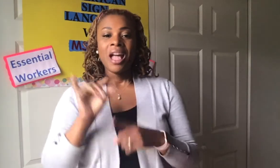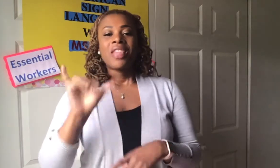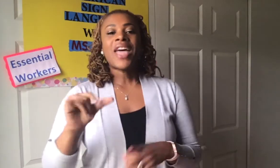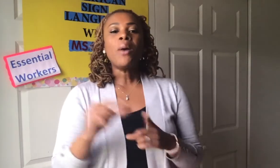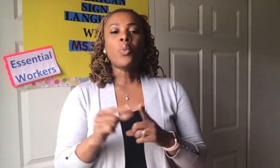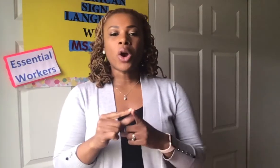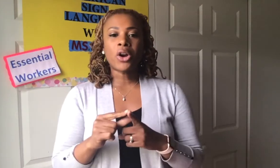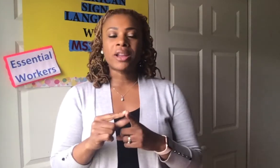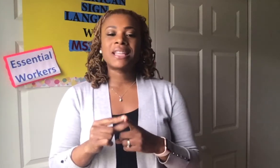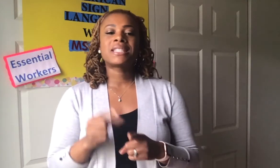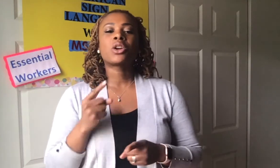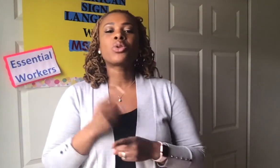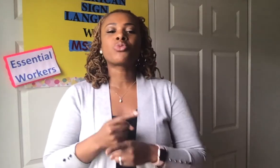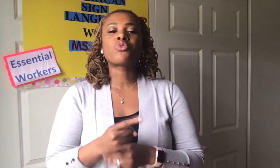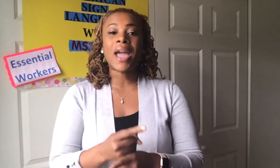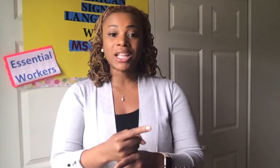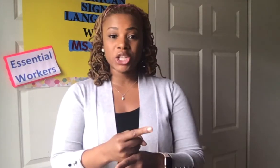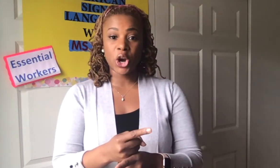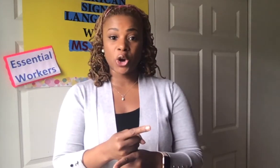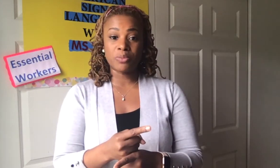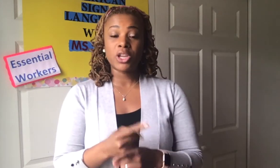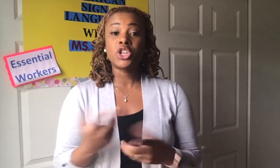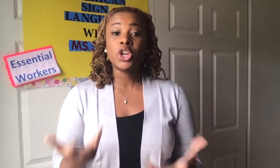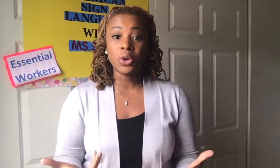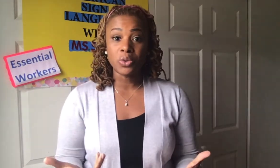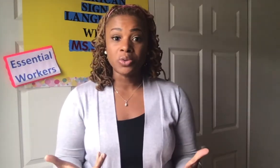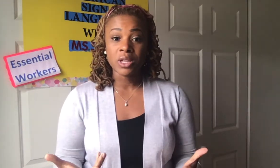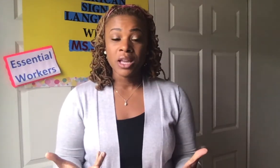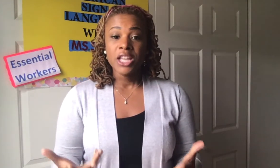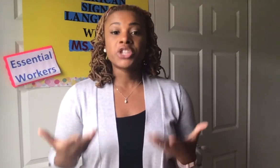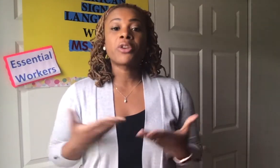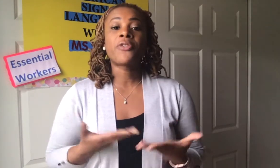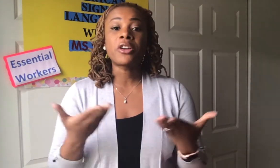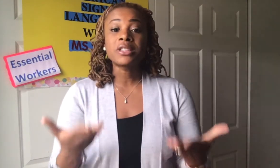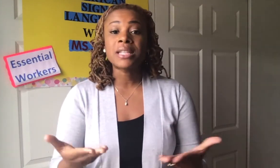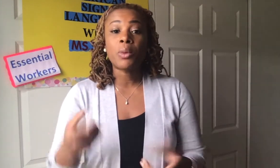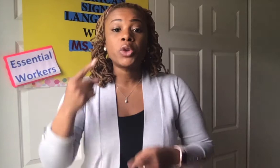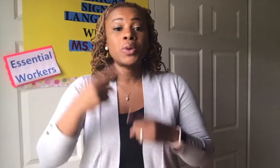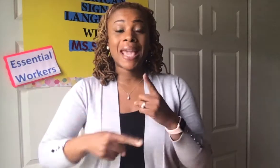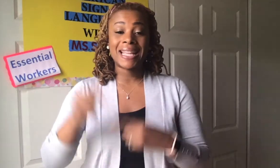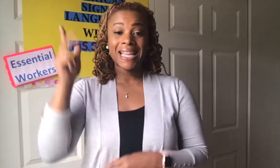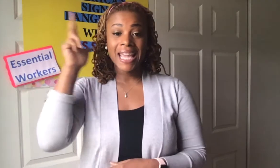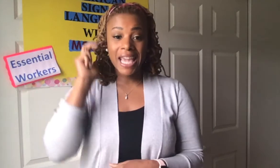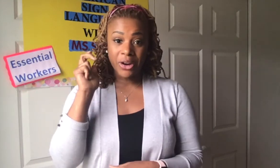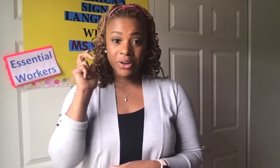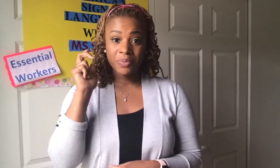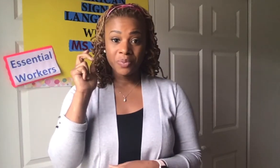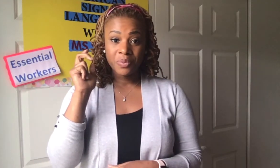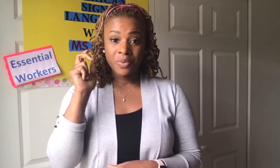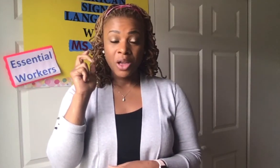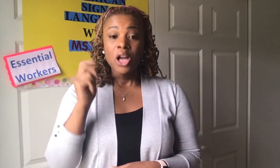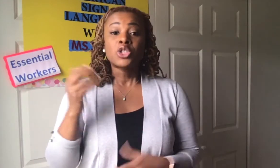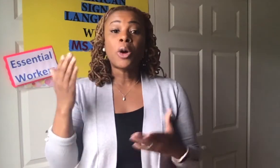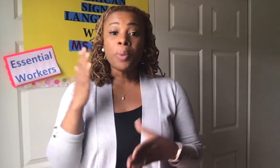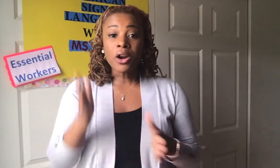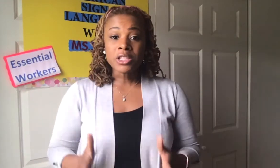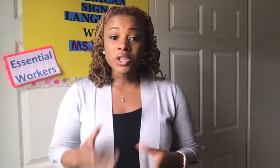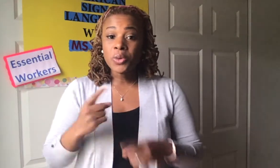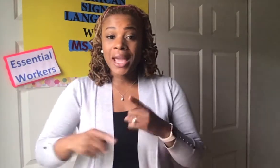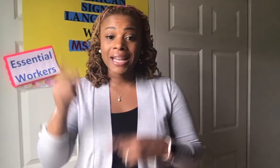That word is the correct term used to refer to someone who can't hear. So a person who can't